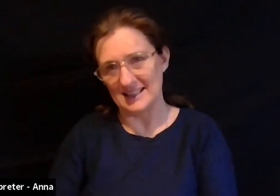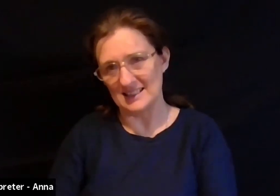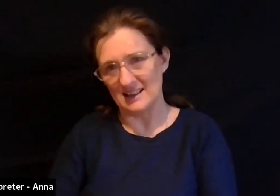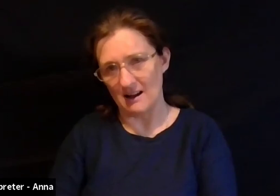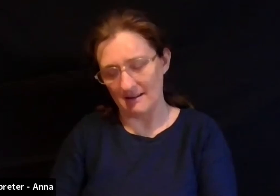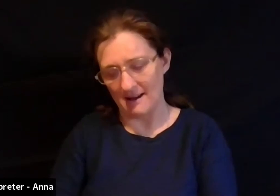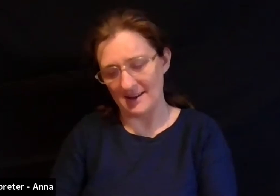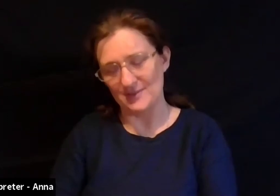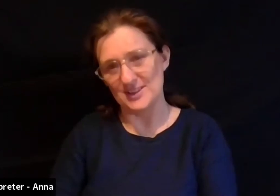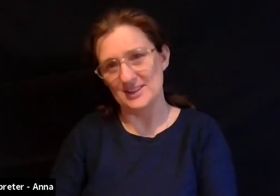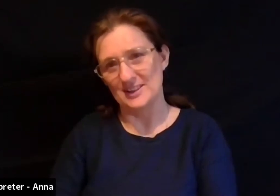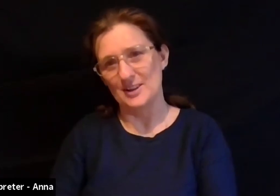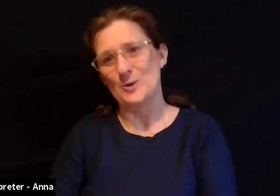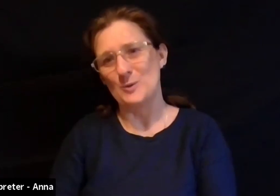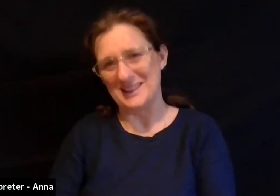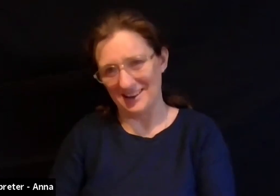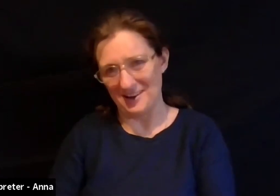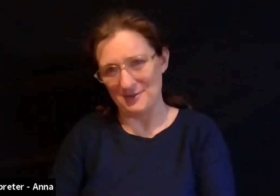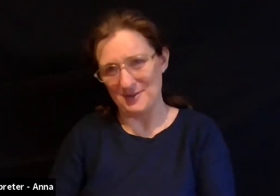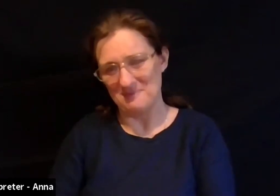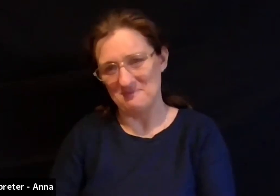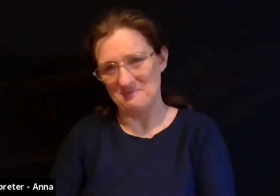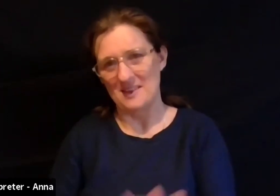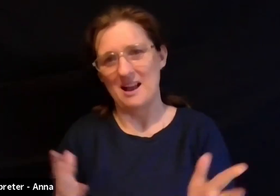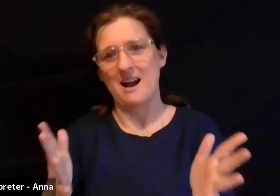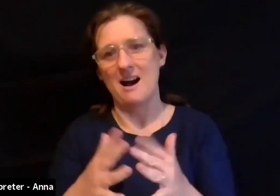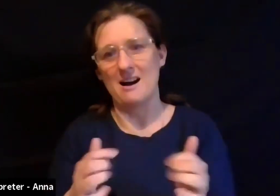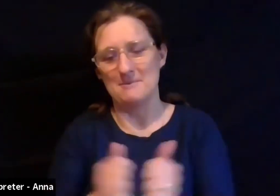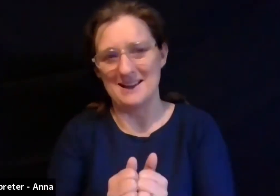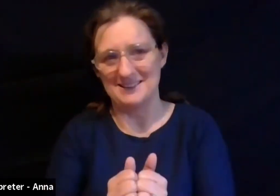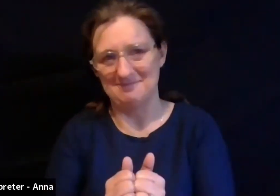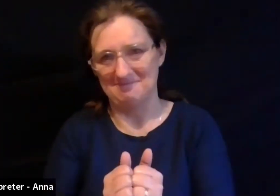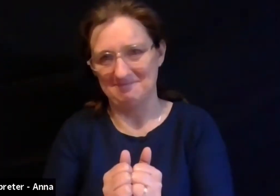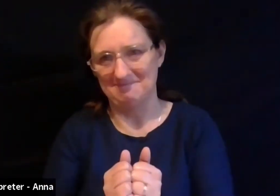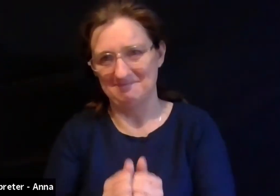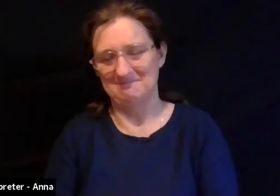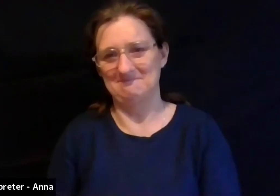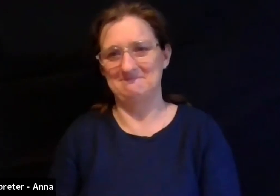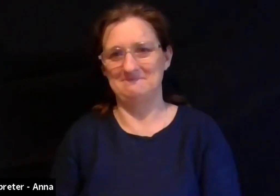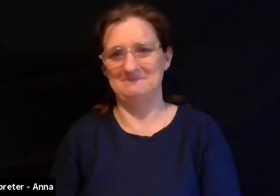and lead our lives with love. Amen.